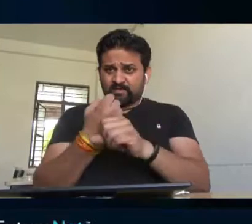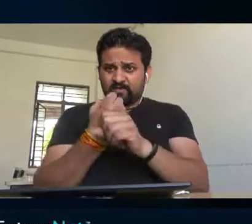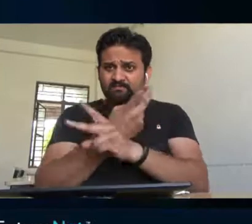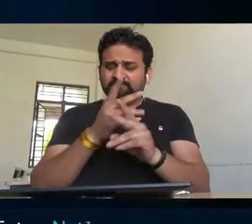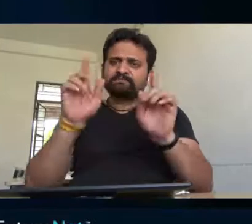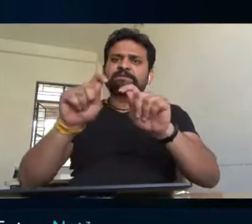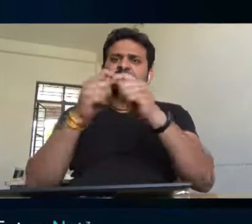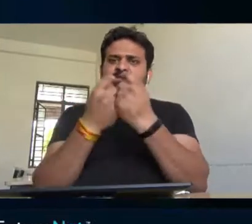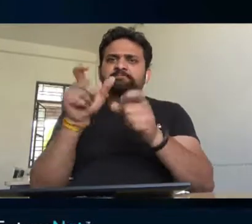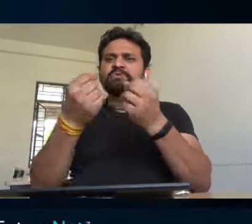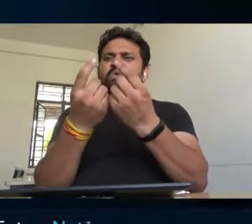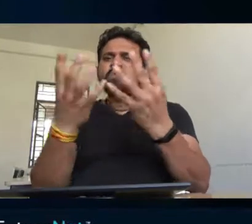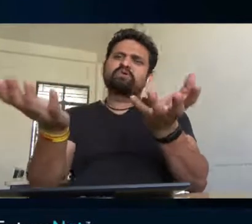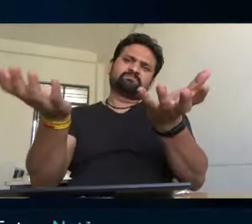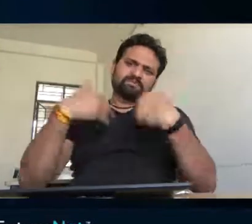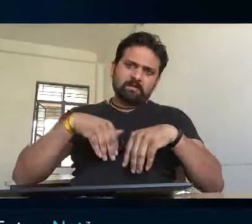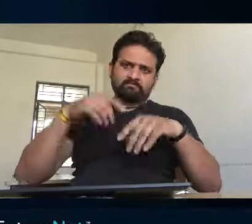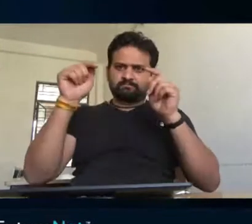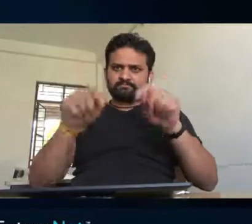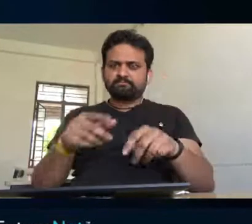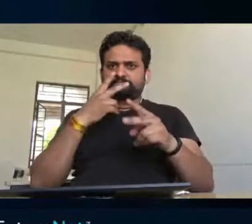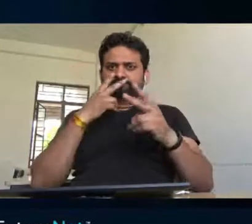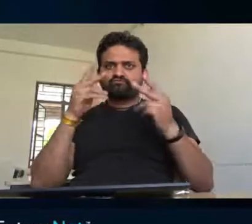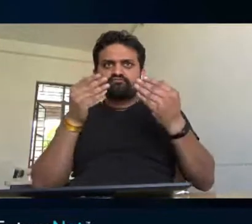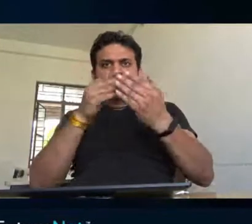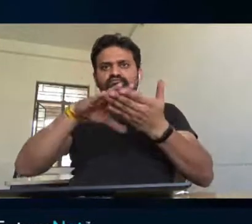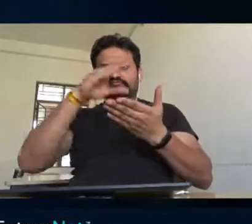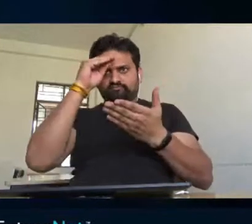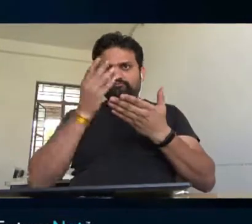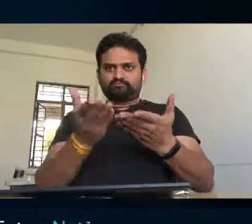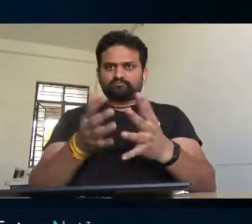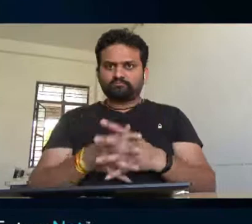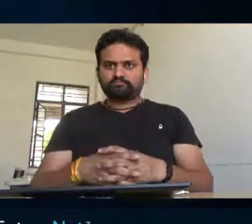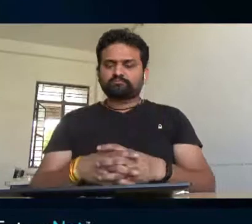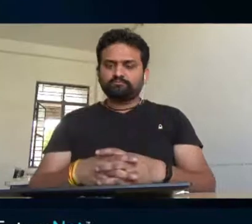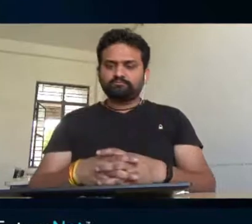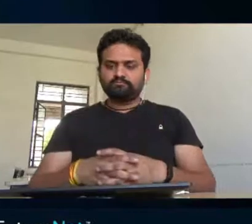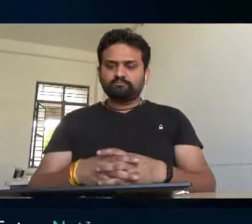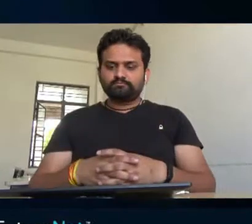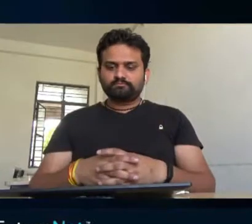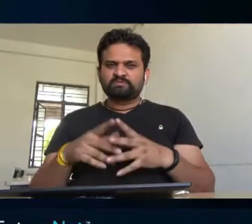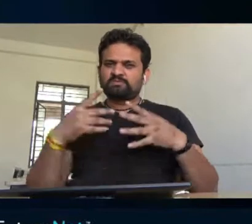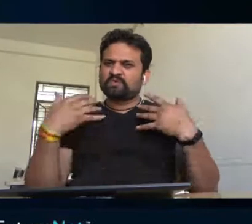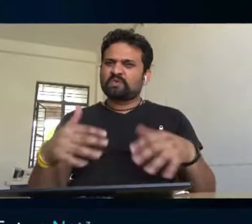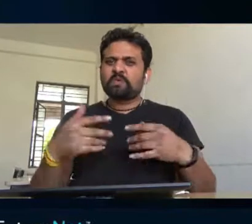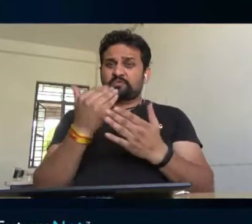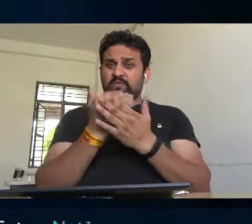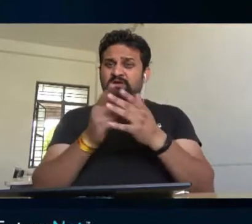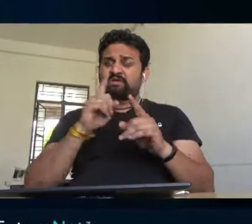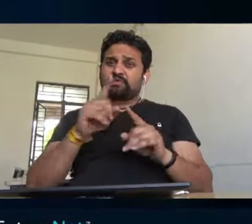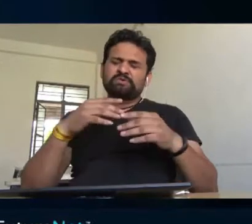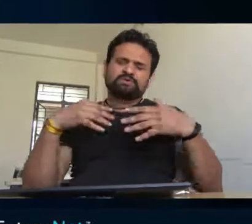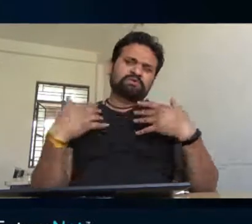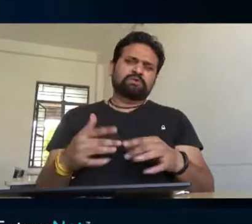So bring with you as much people as possible, because it's going to be everything for those who are already in FutureNet